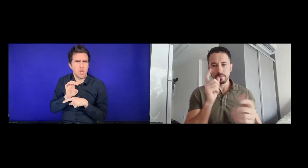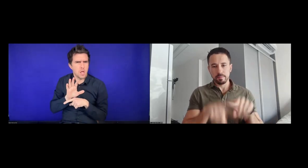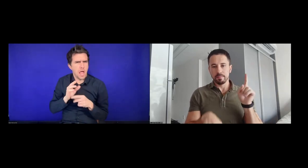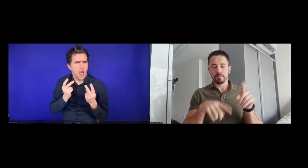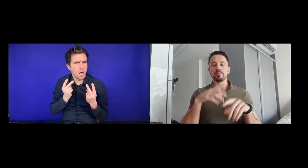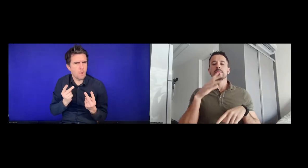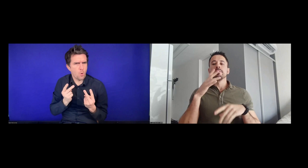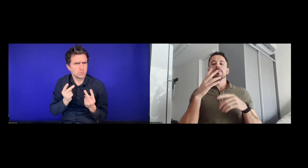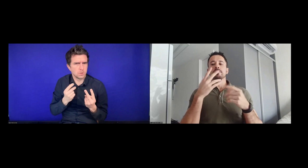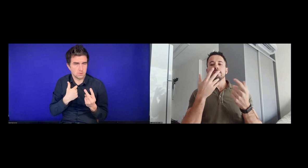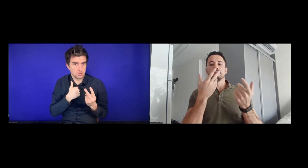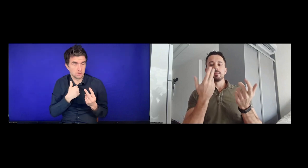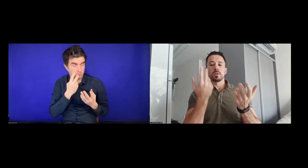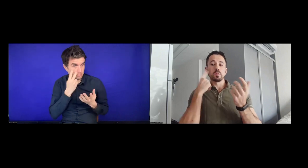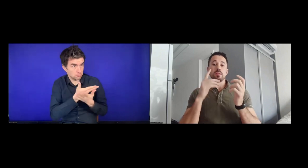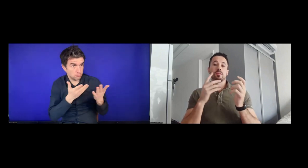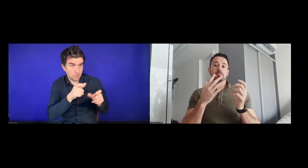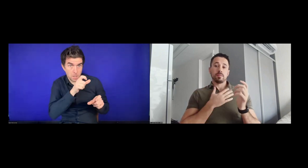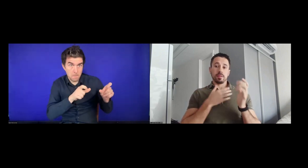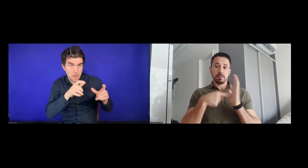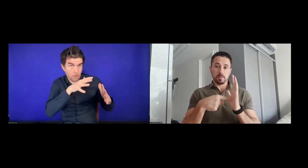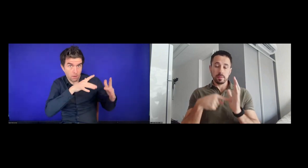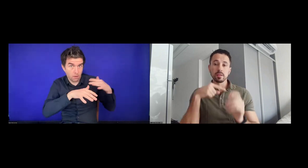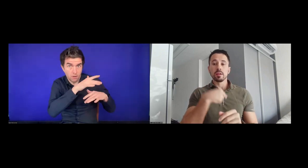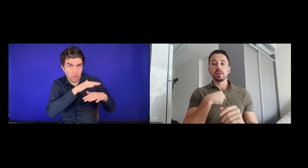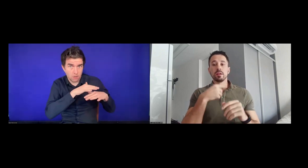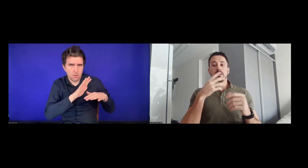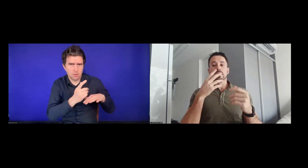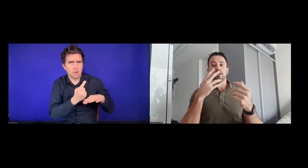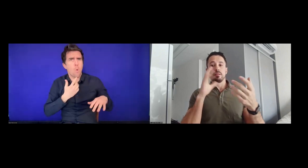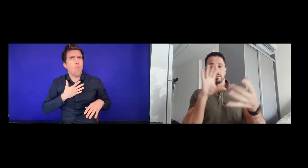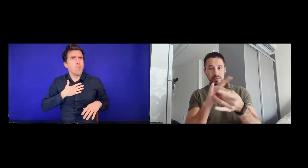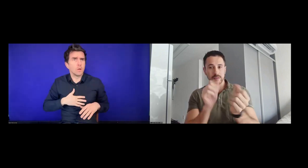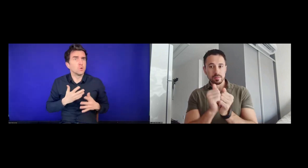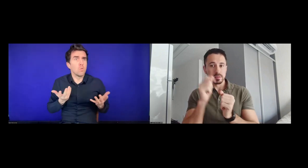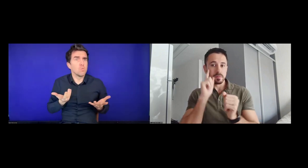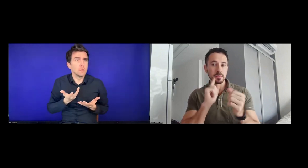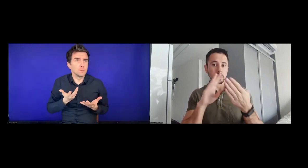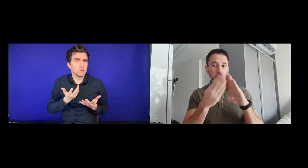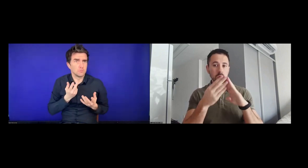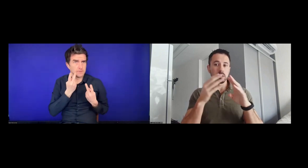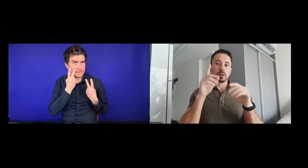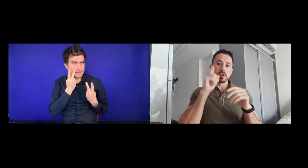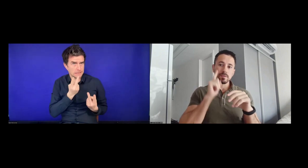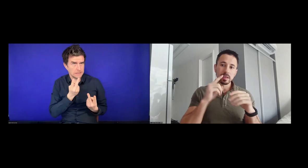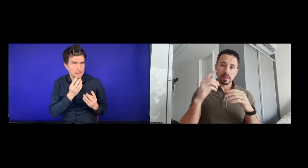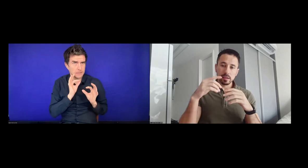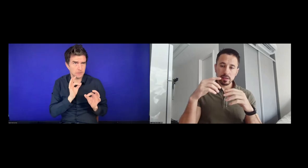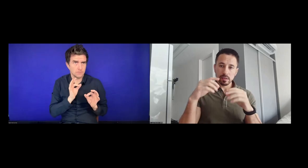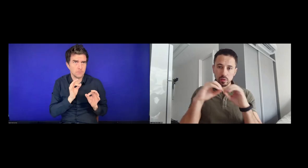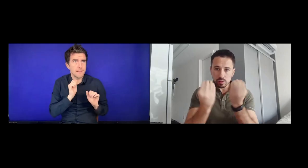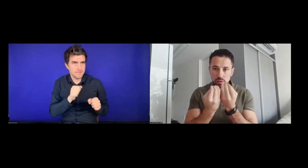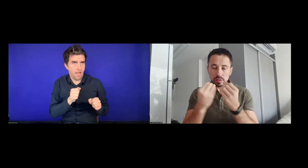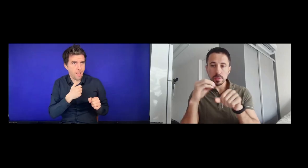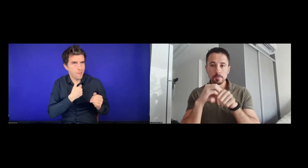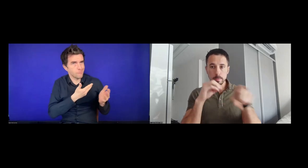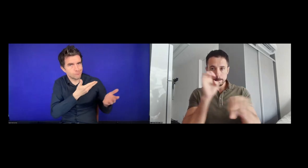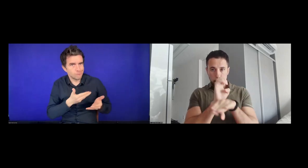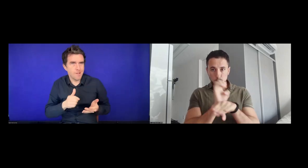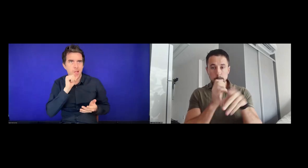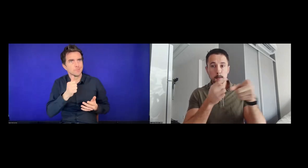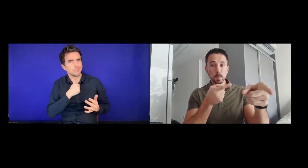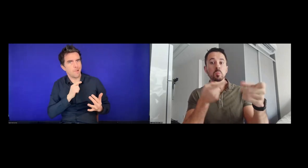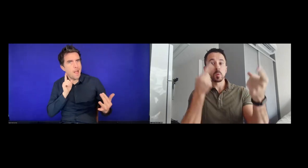invited. We want to just show up and essentially help out of nowhere. We want to make sure that we actually have a physical invitation and connect with the deaf